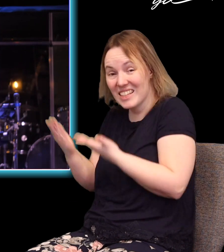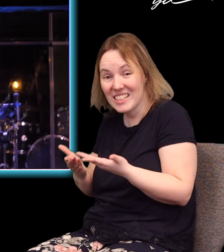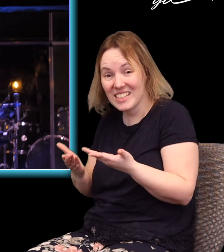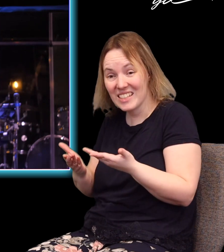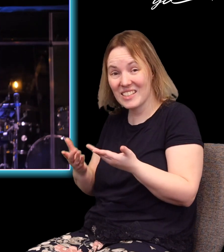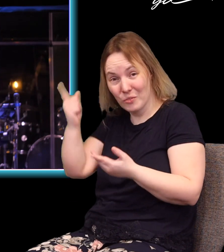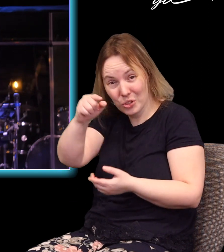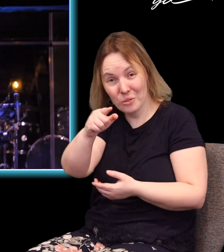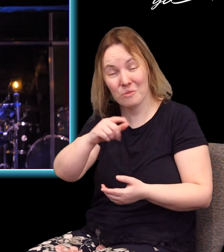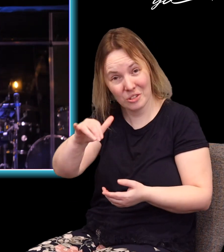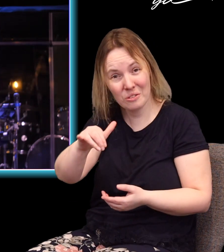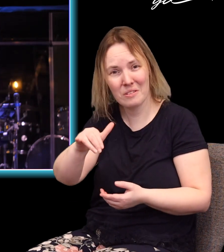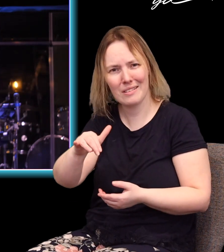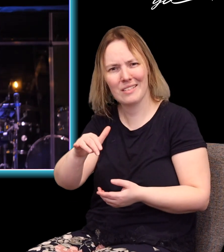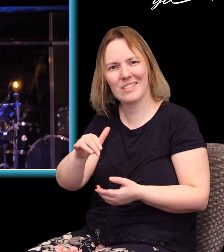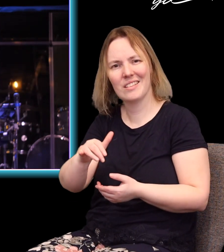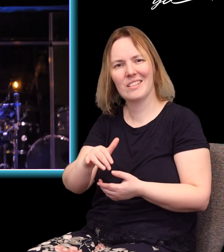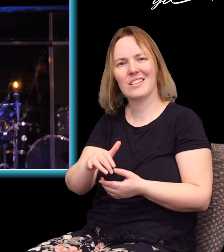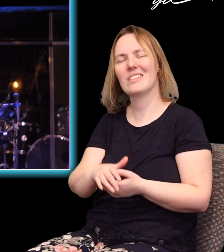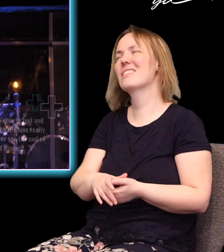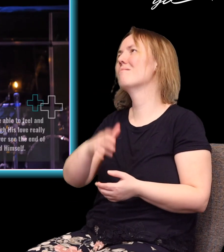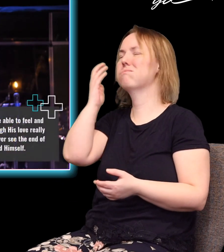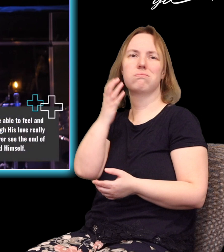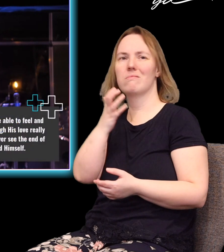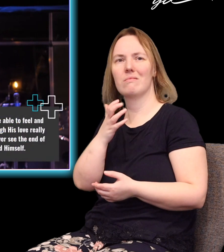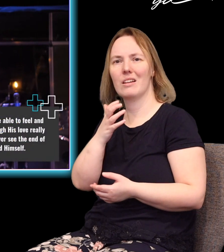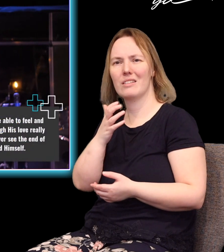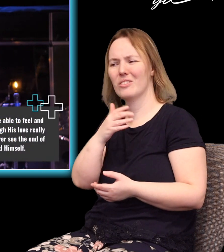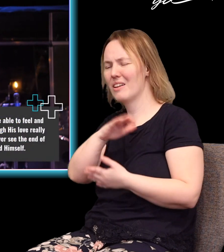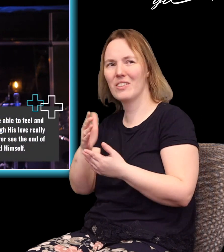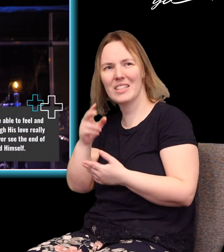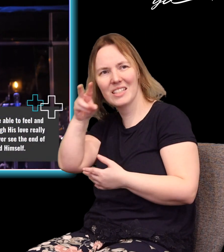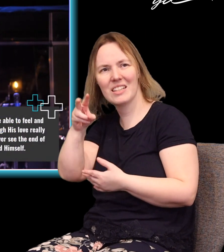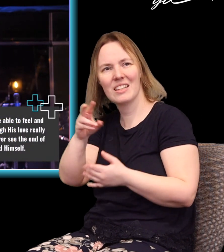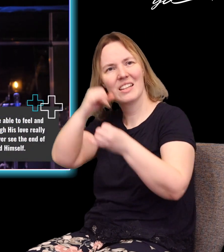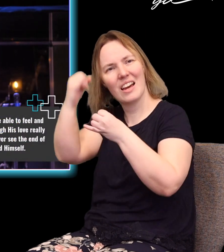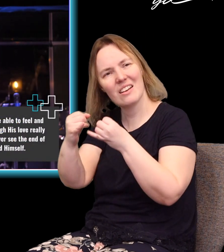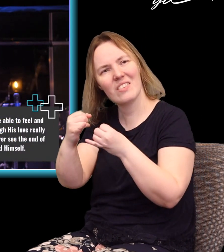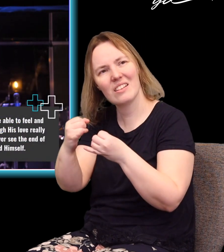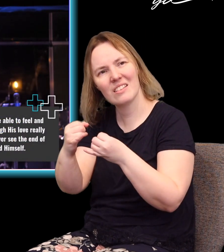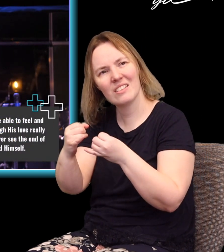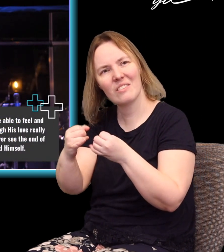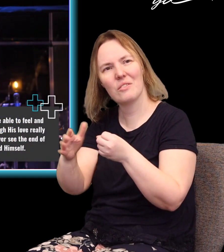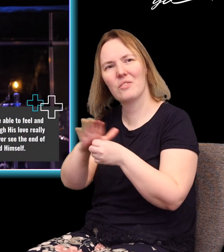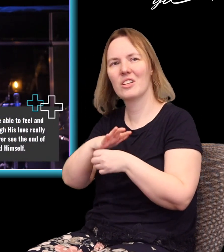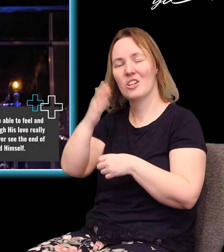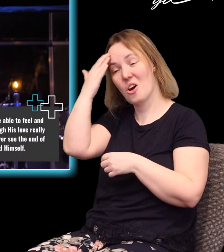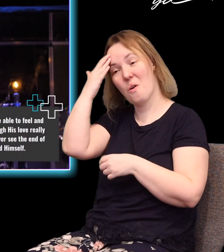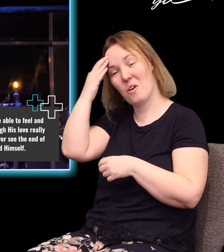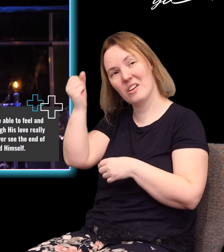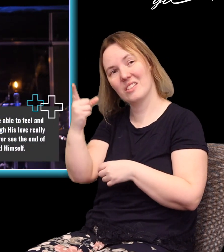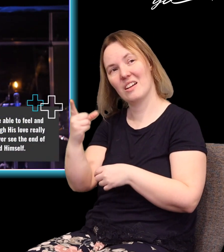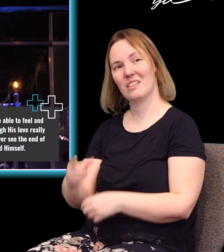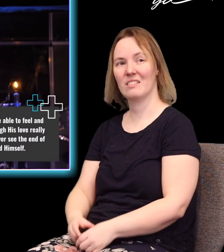blessed. This is for you too. Though it is so great that you'll never see the end of it. You'll never fully know or understand it.